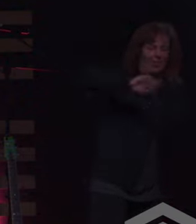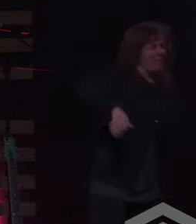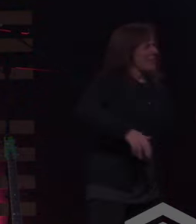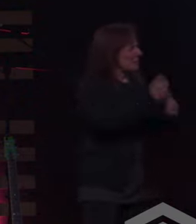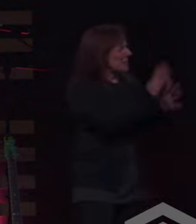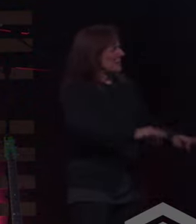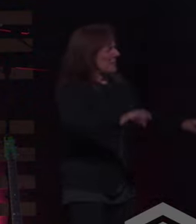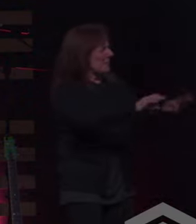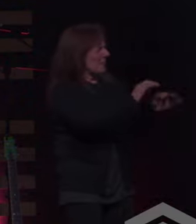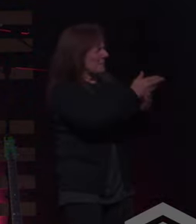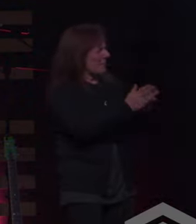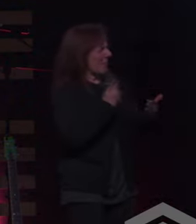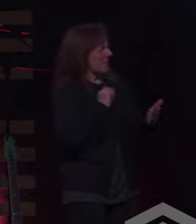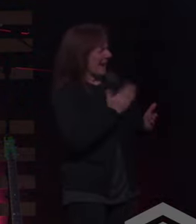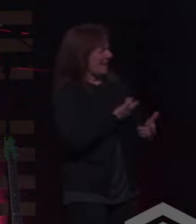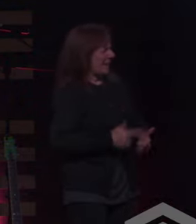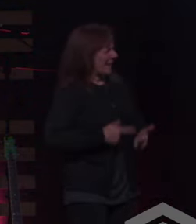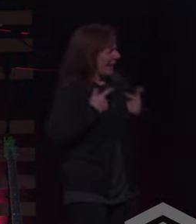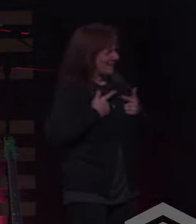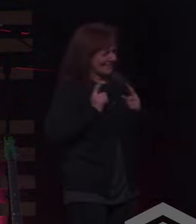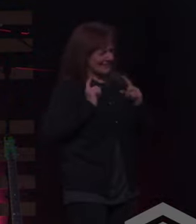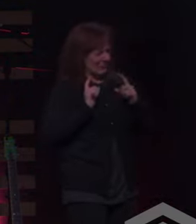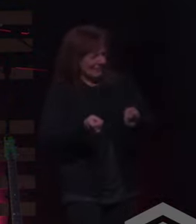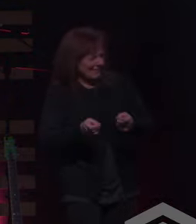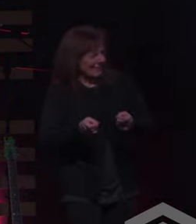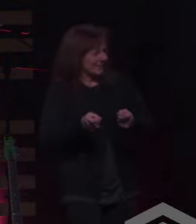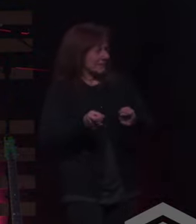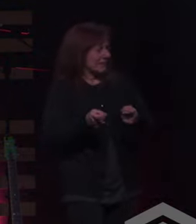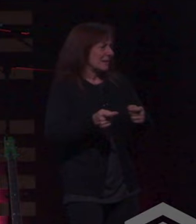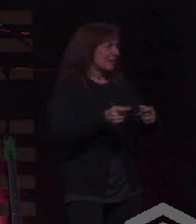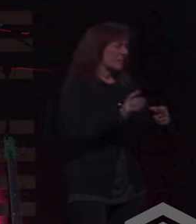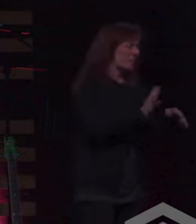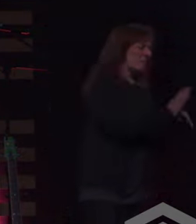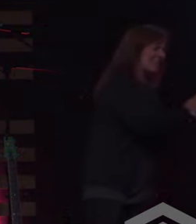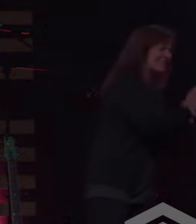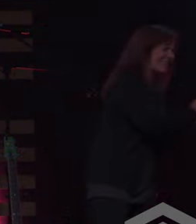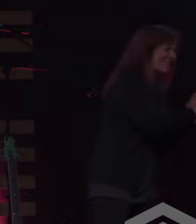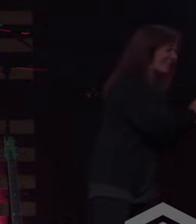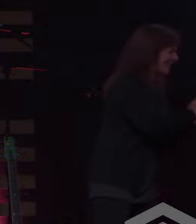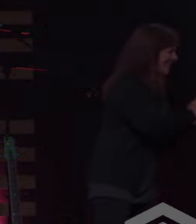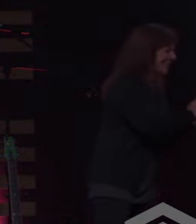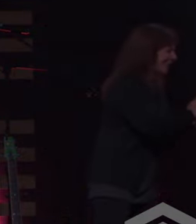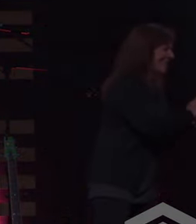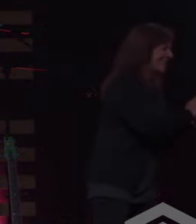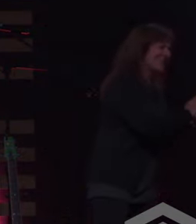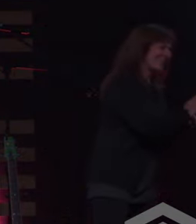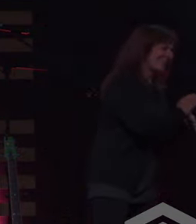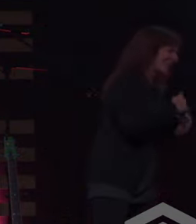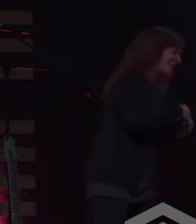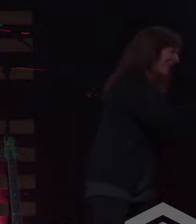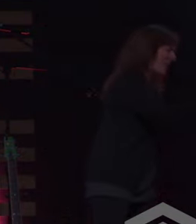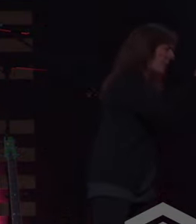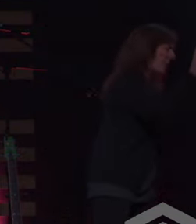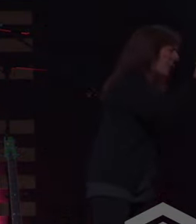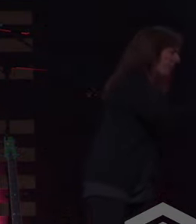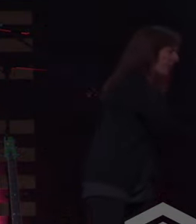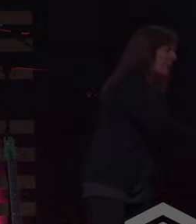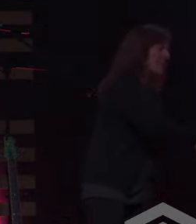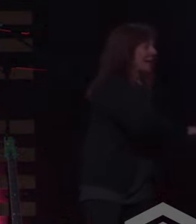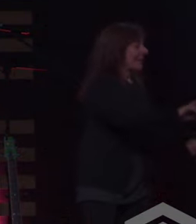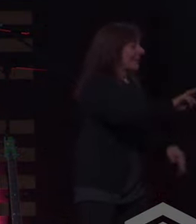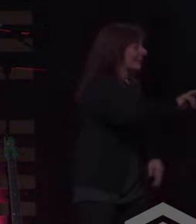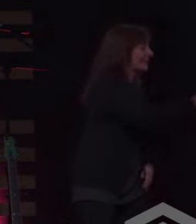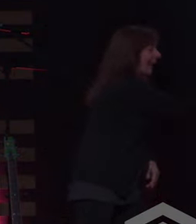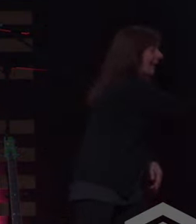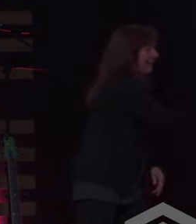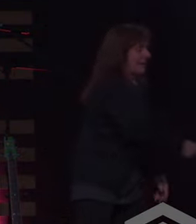life-giving relationship is sacrificed at the altar of busyness. It's insanity. Everything should come second to